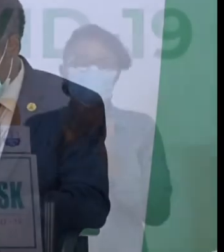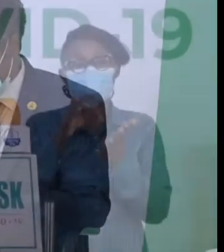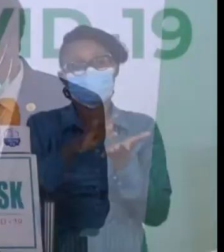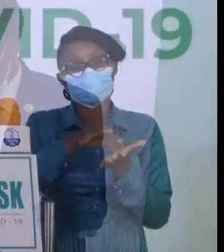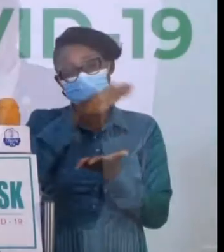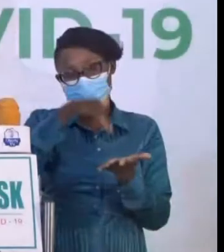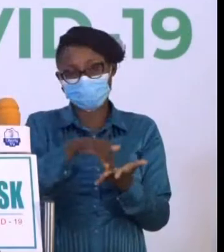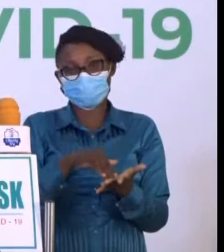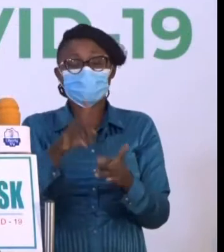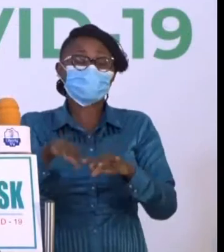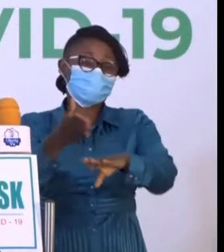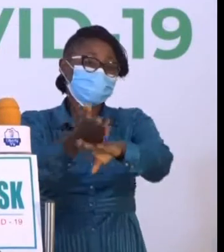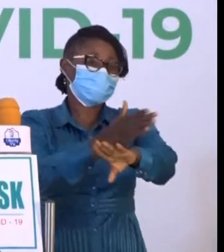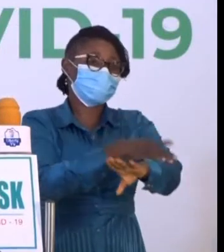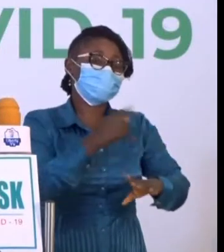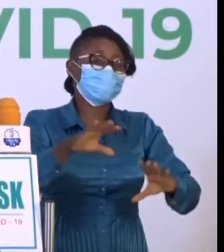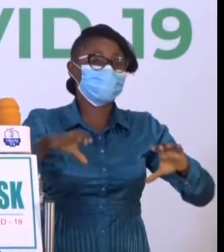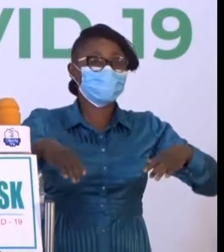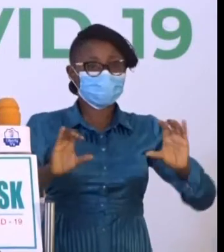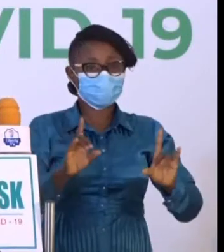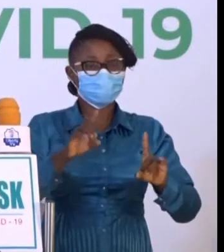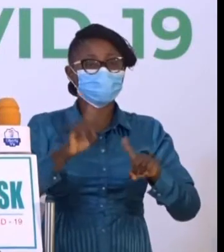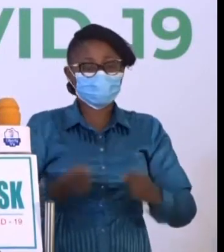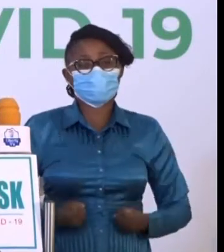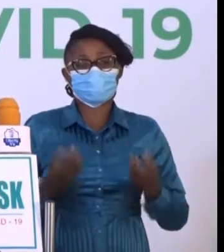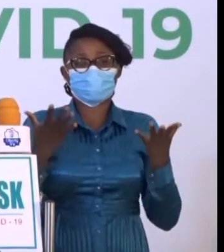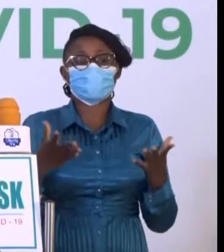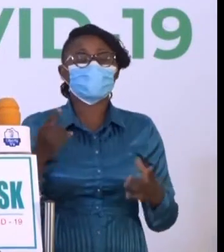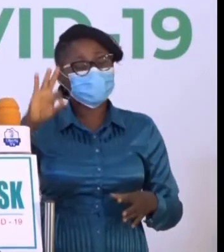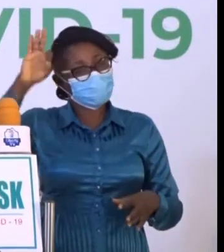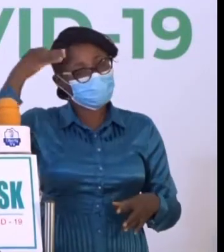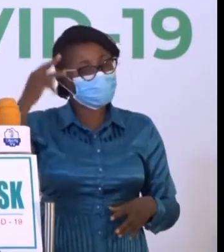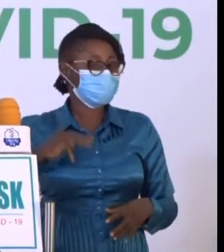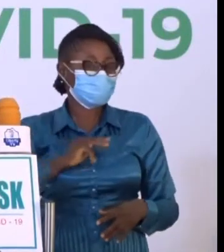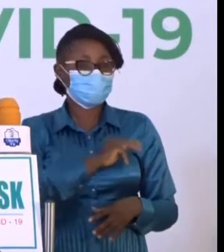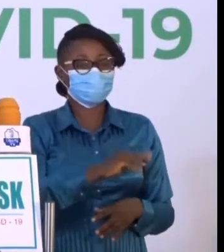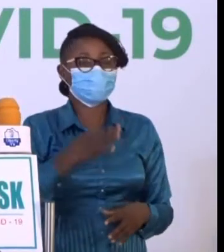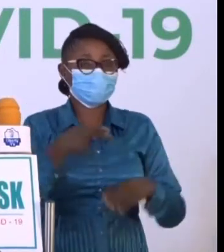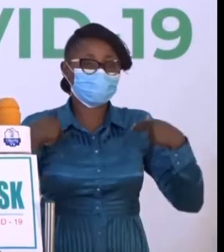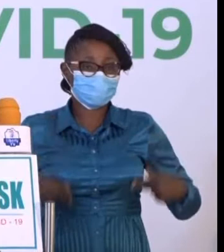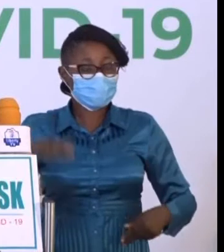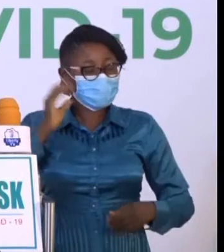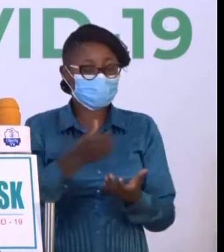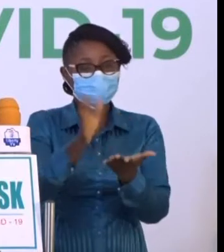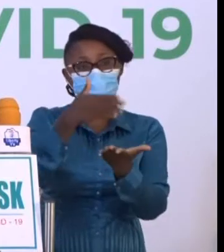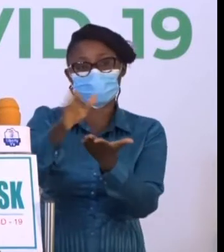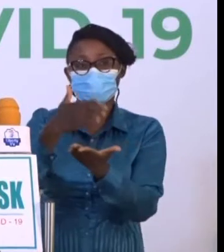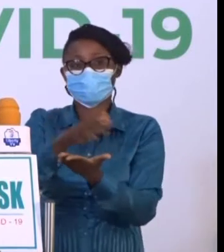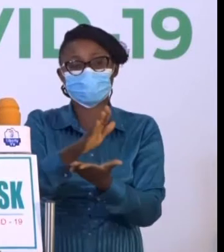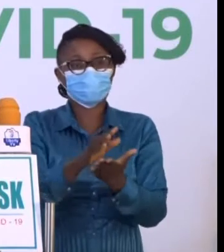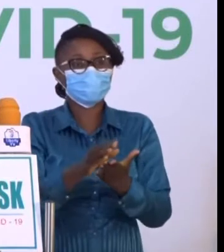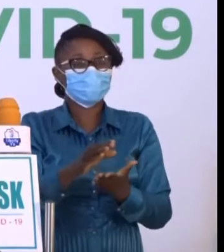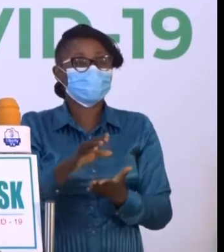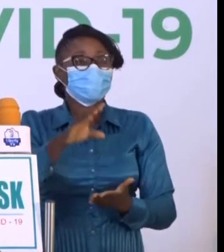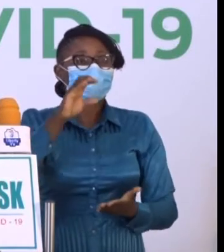negotiations. To improve the chances of survival, the Federal Ministry of Health shall be distributing